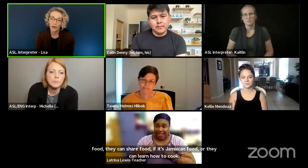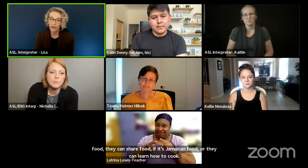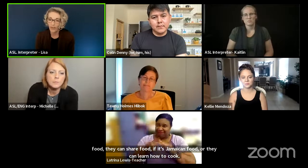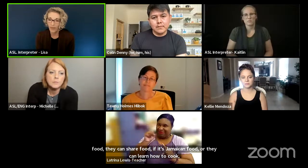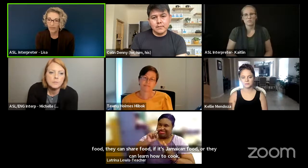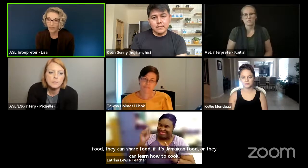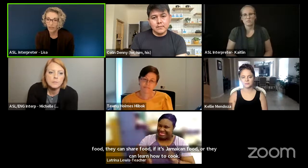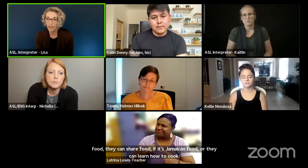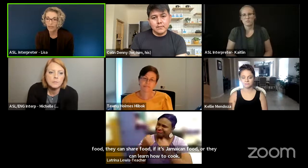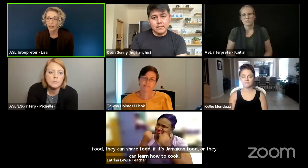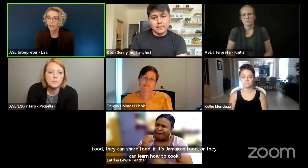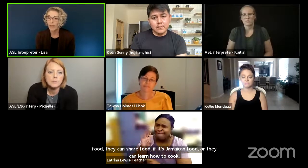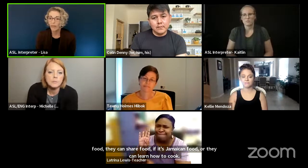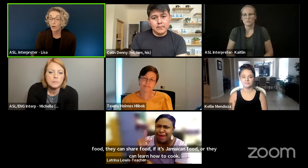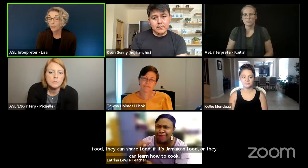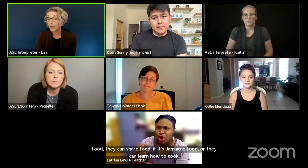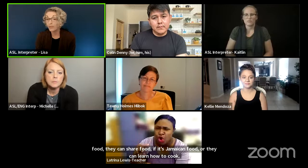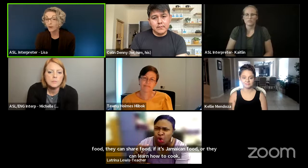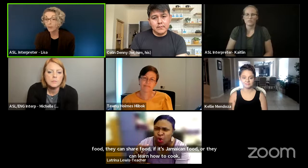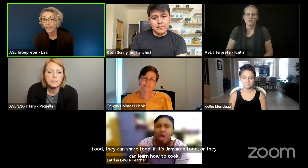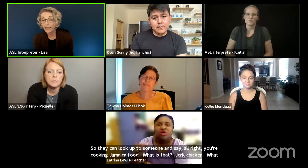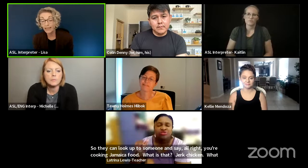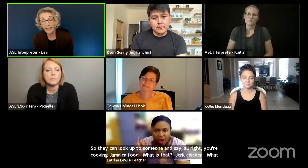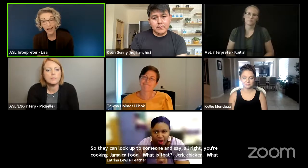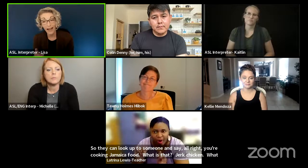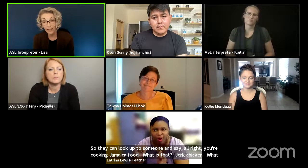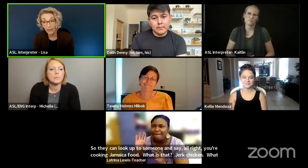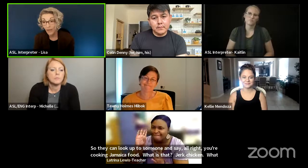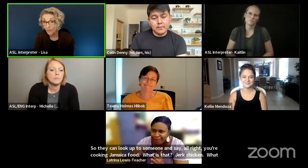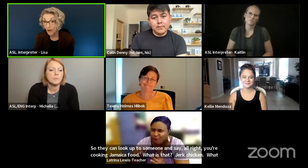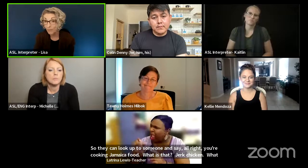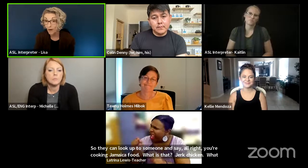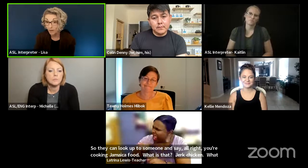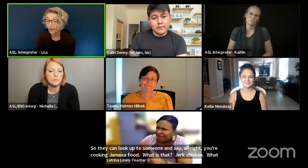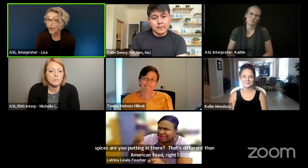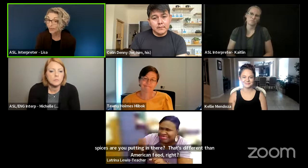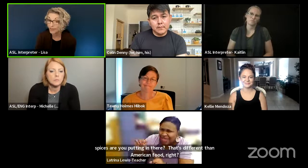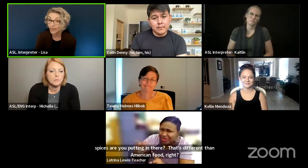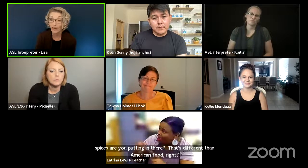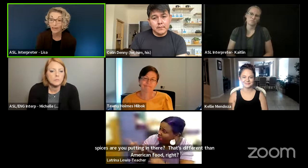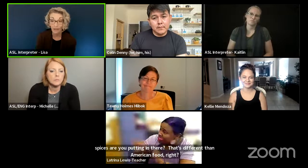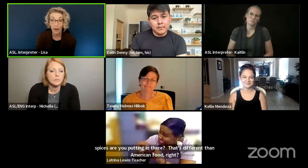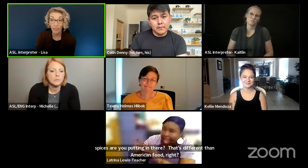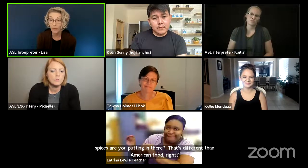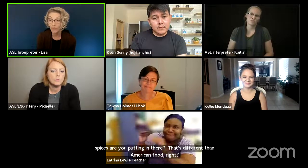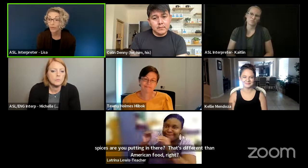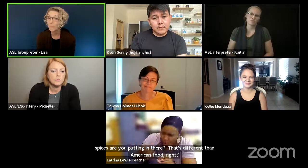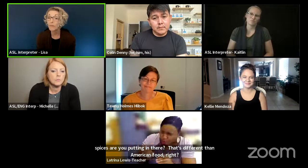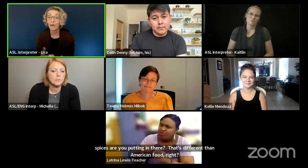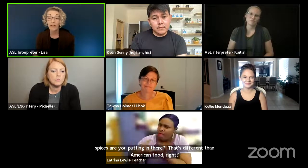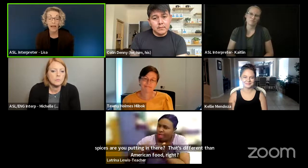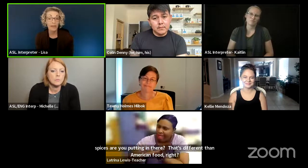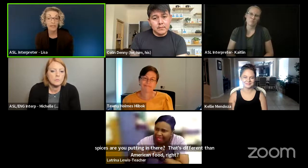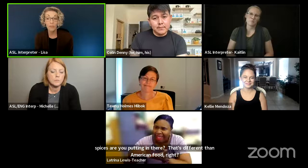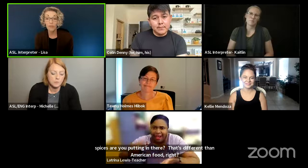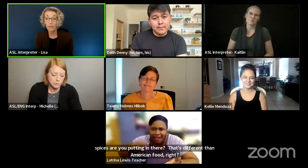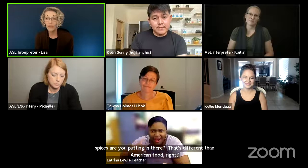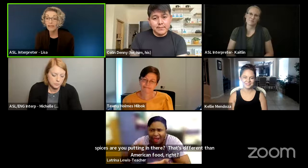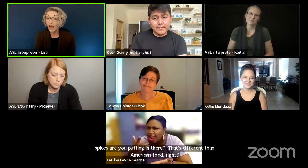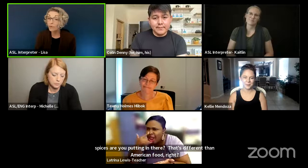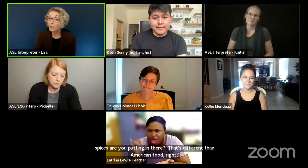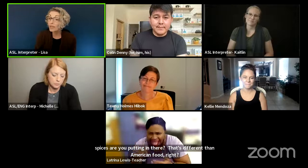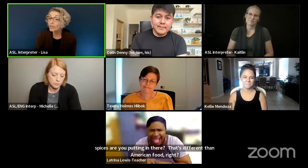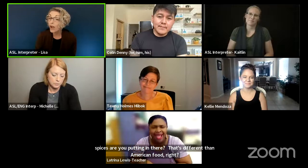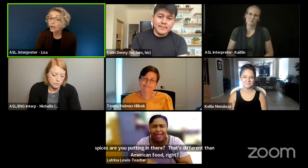be a great thing to use. For me, I'm from Texas. I do love my barbecue. I have to tell you, I love my barbecue. When I meet someone